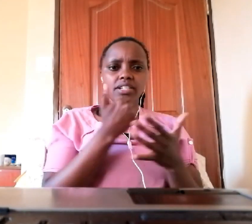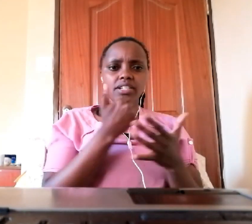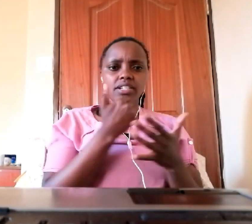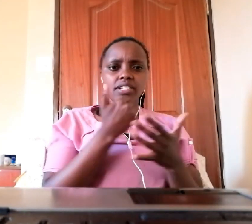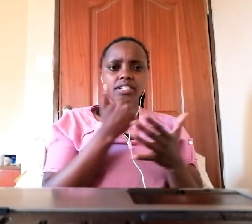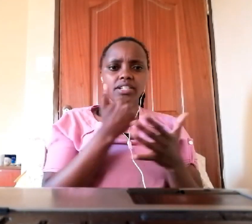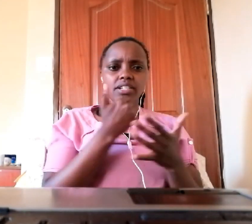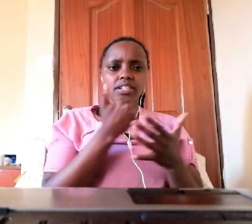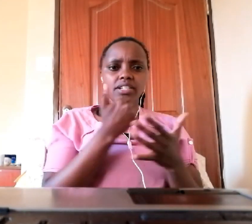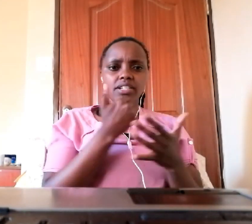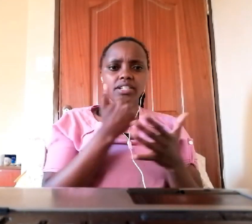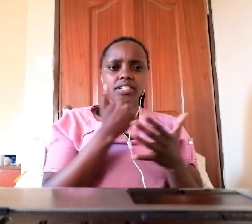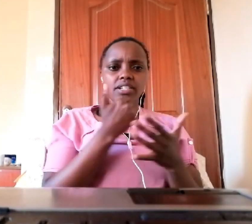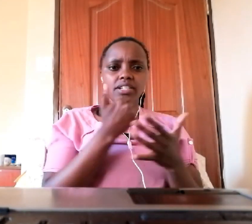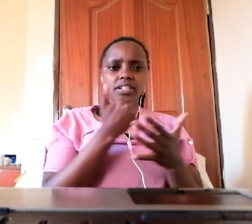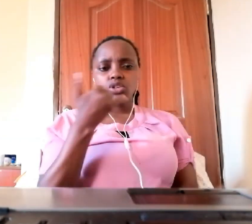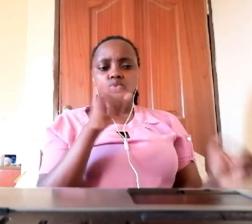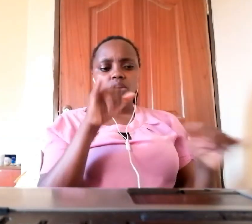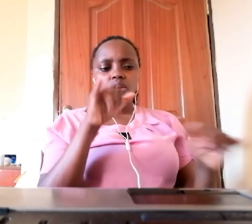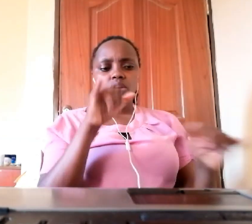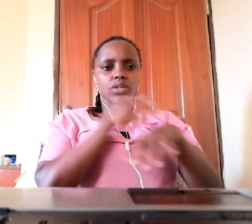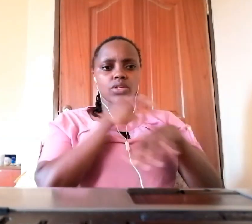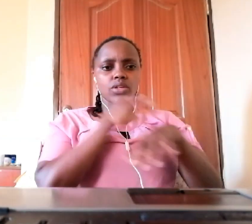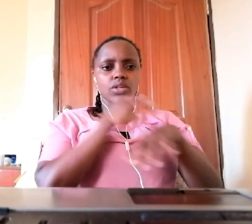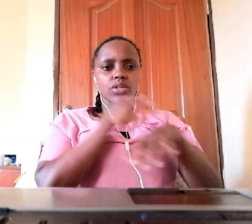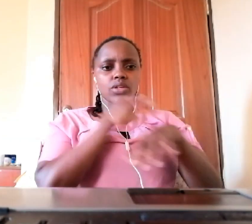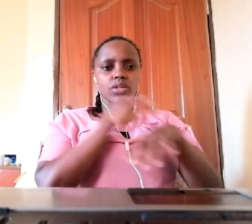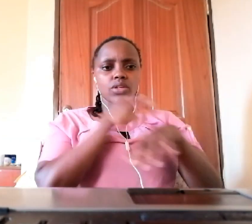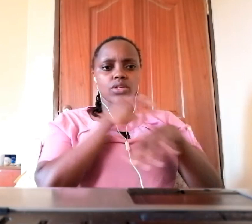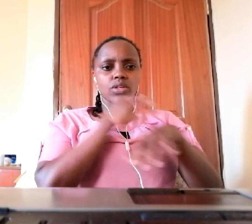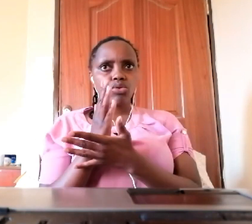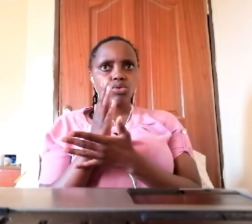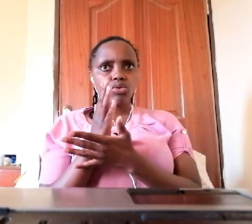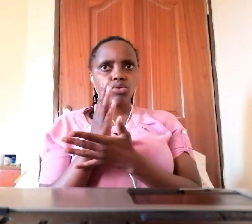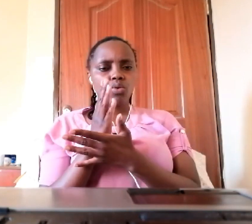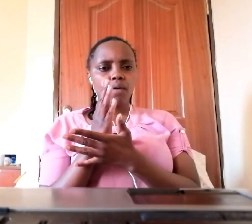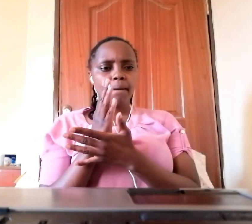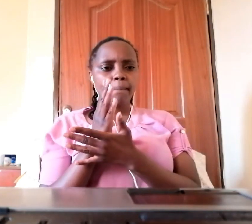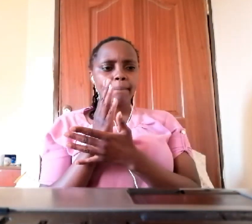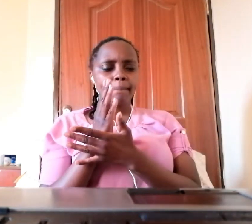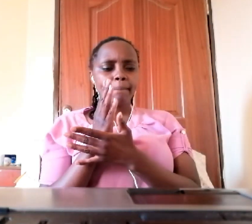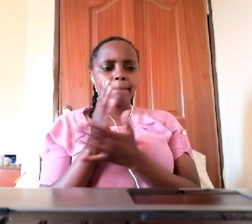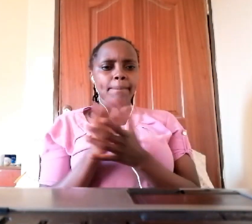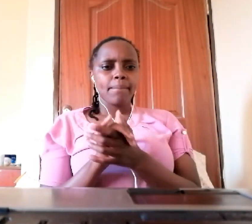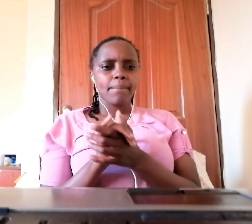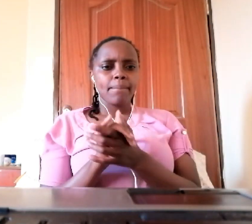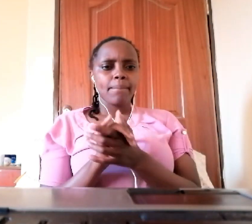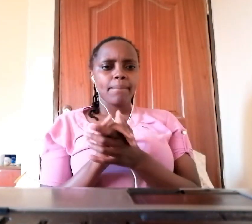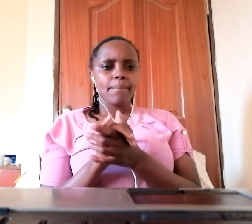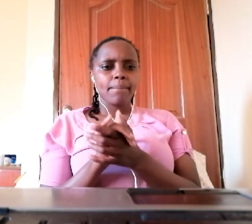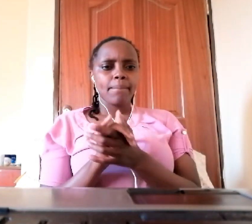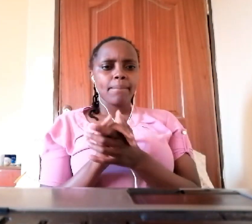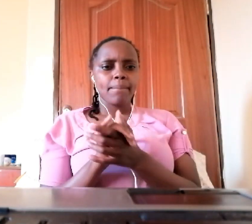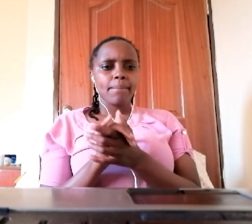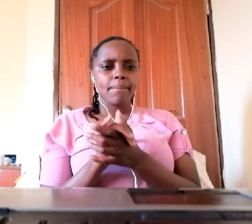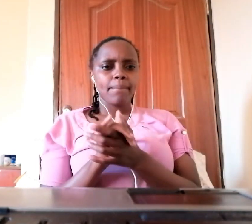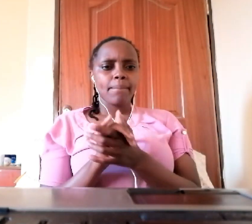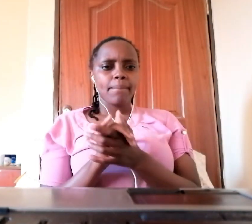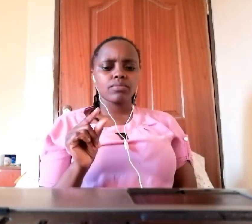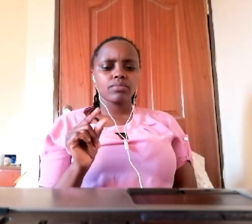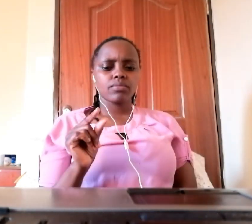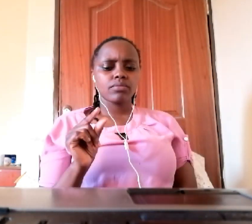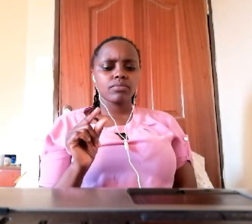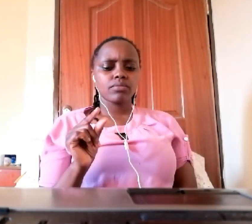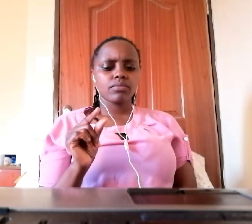we reach out to those coalitions through the regional CSO networks that